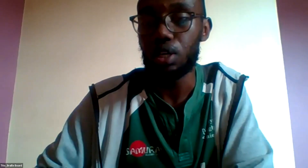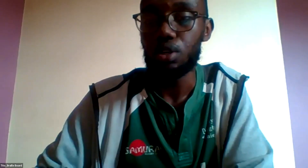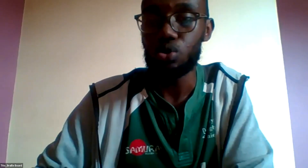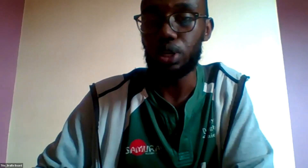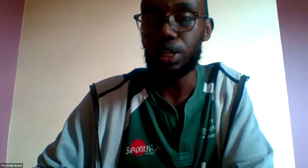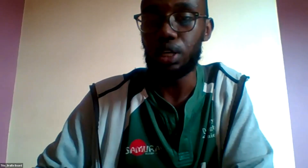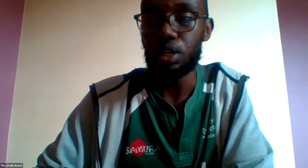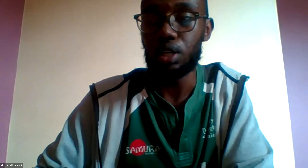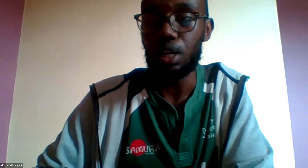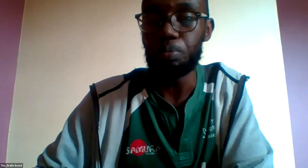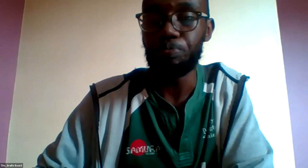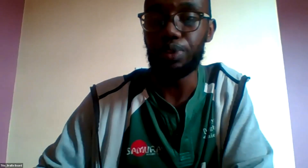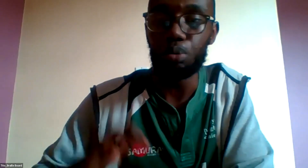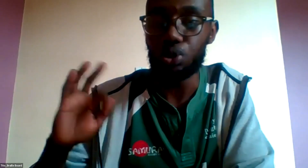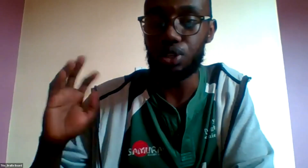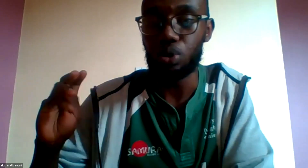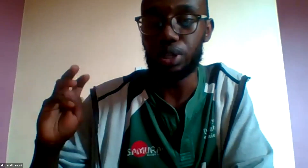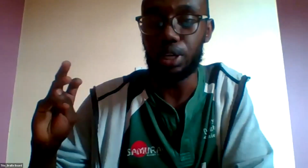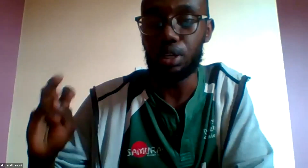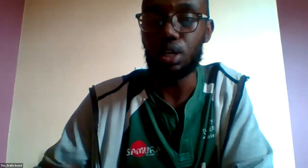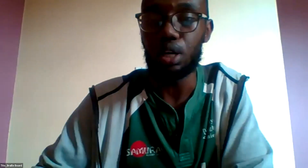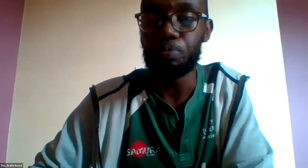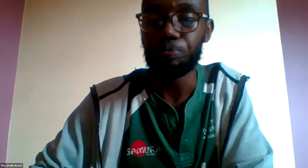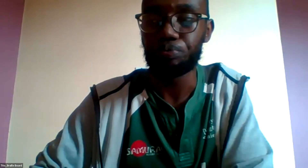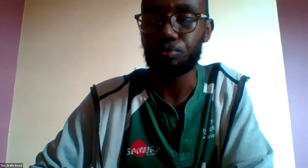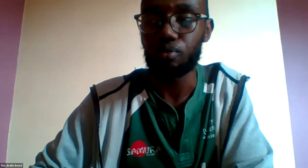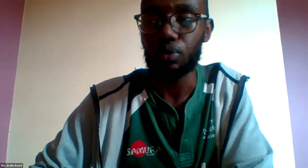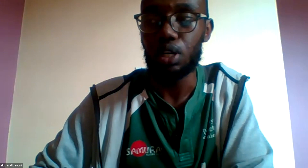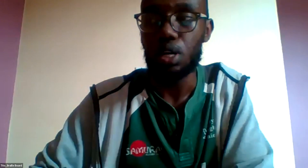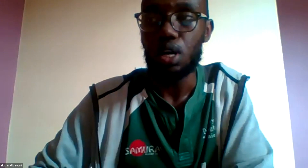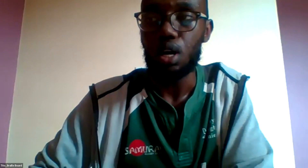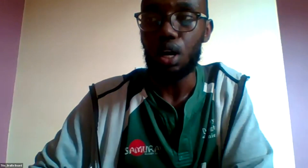user's finger, so that then the motors will then